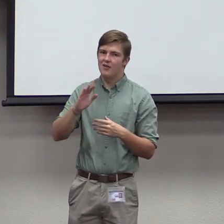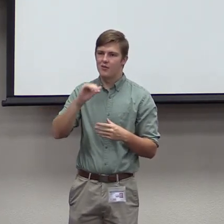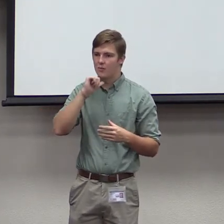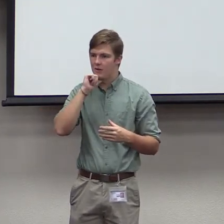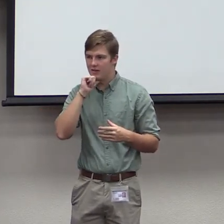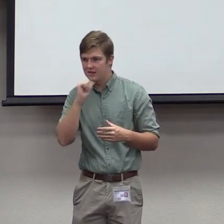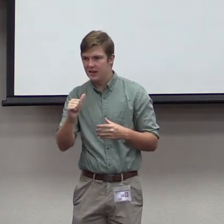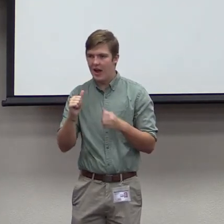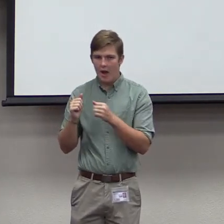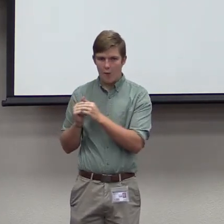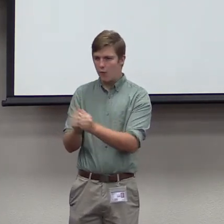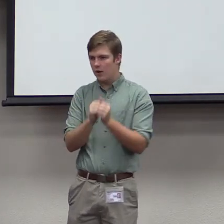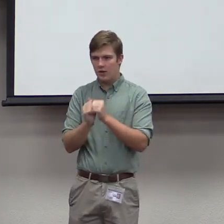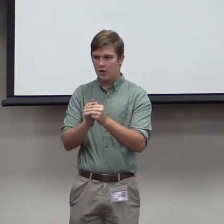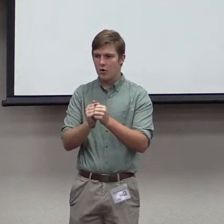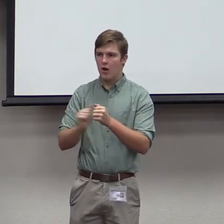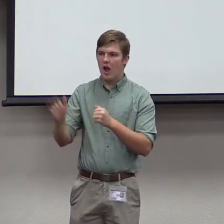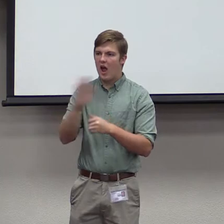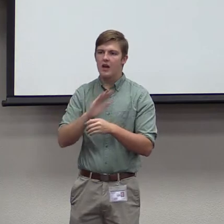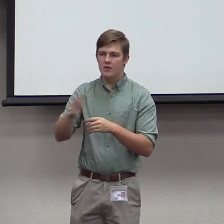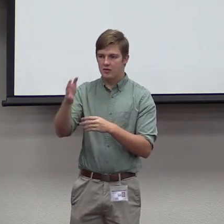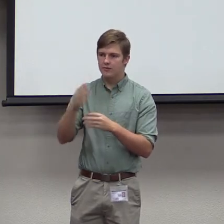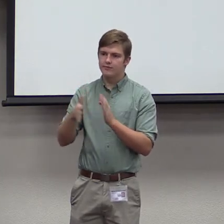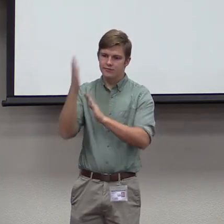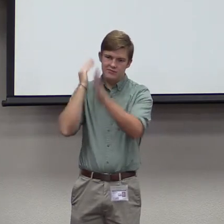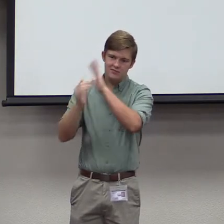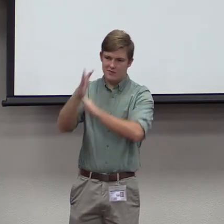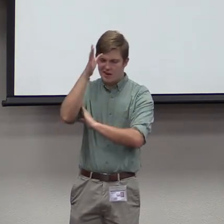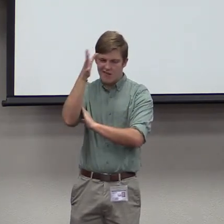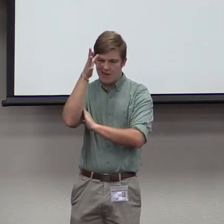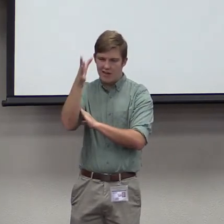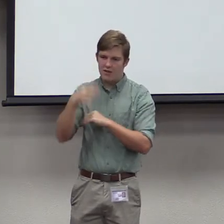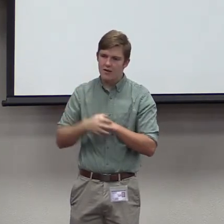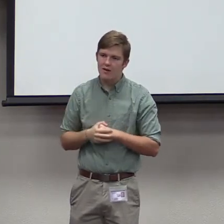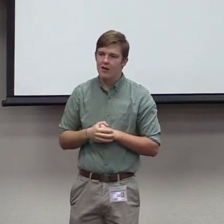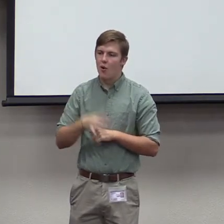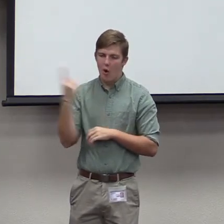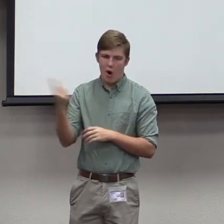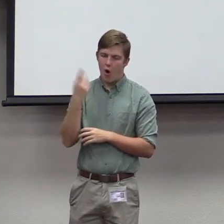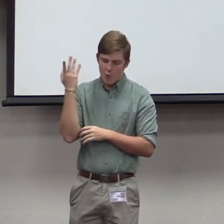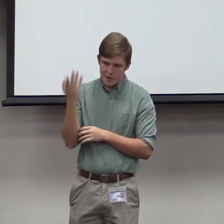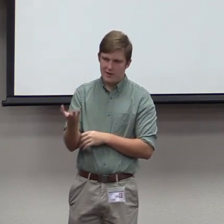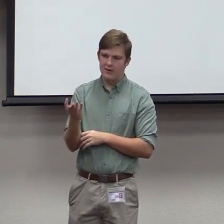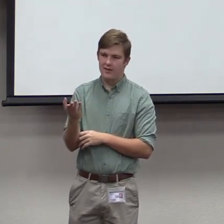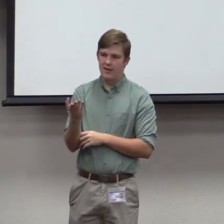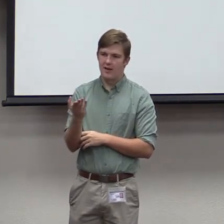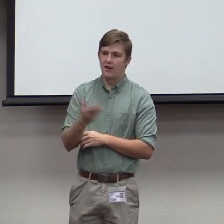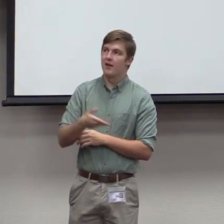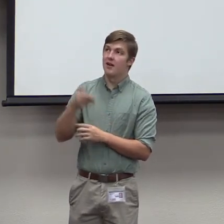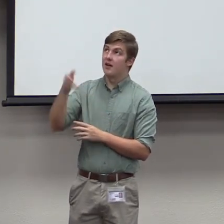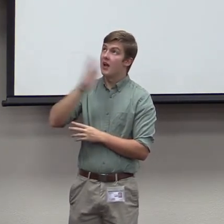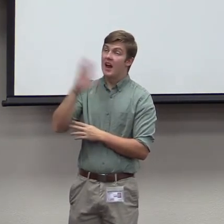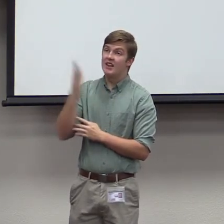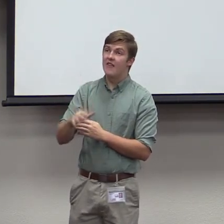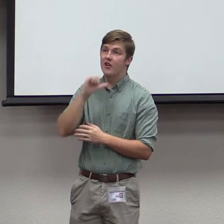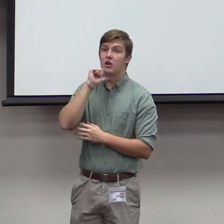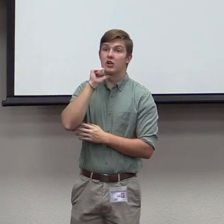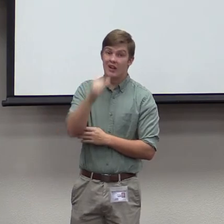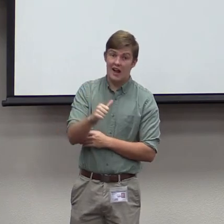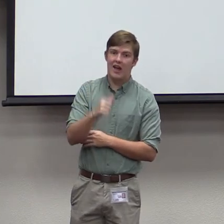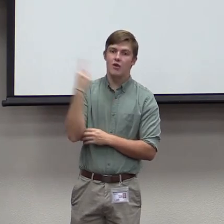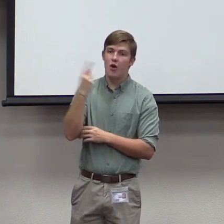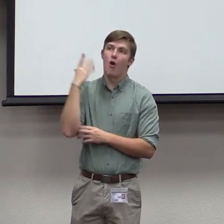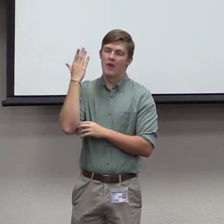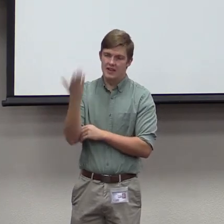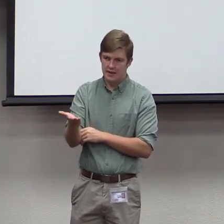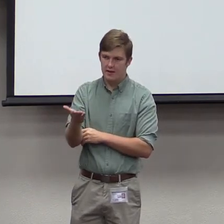not with you and your forefathers. In fact, he was always there. God has never not been there. He was even with